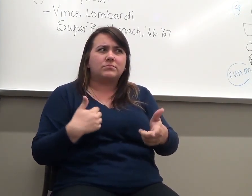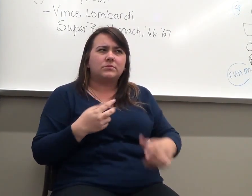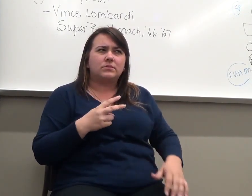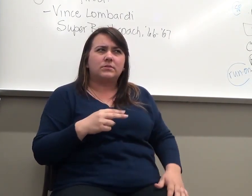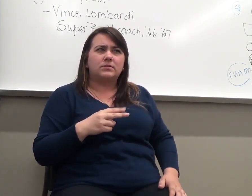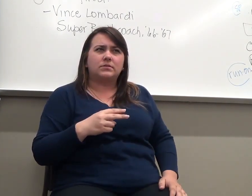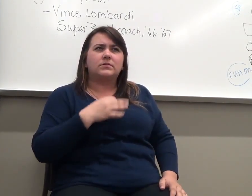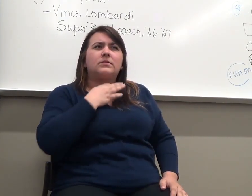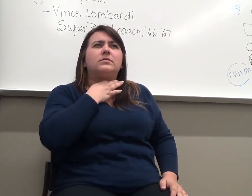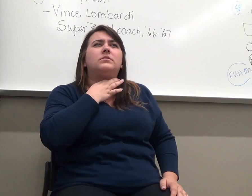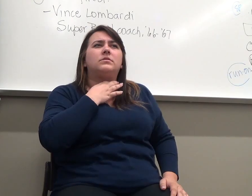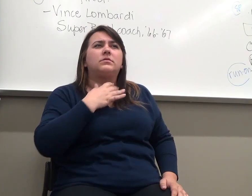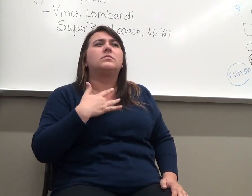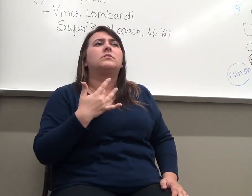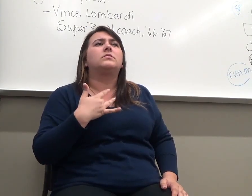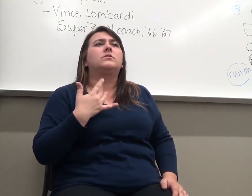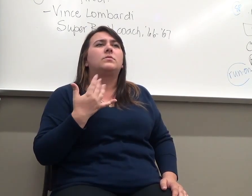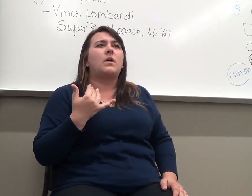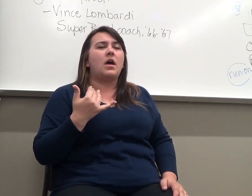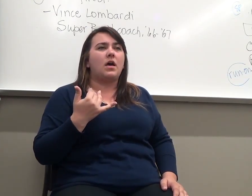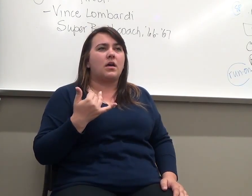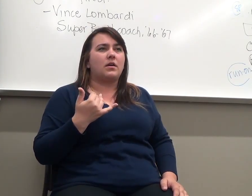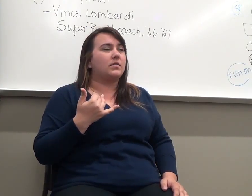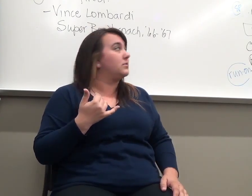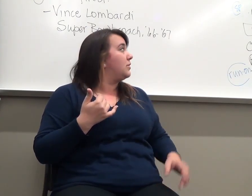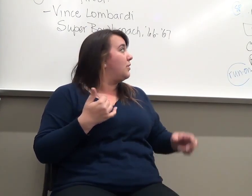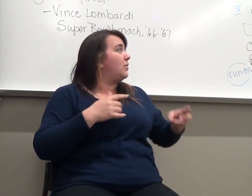person is going to probably start where?